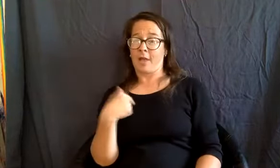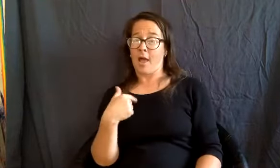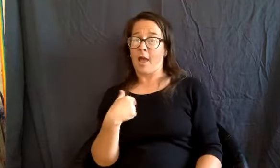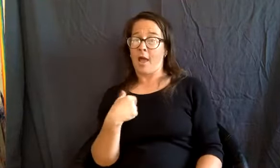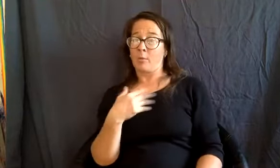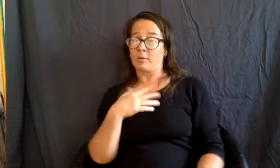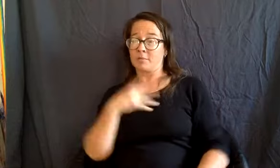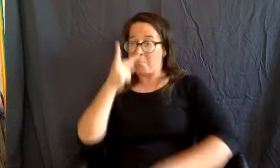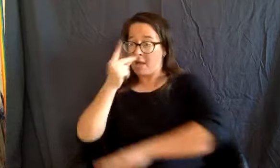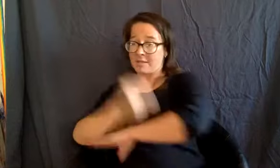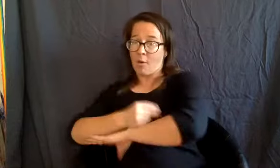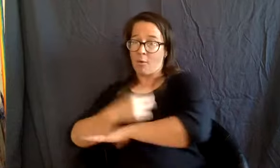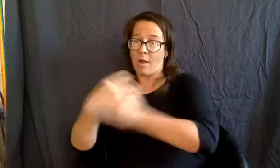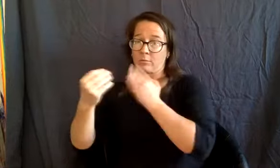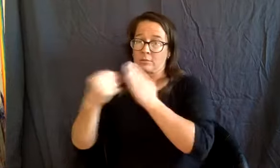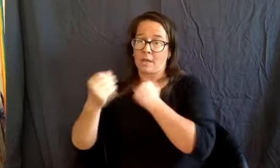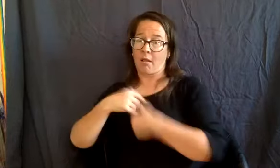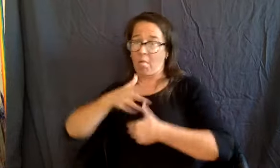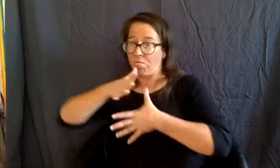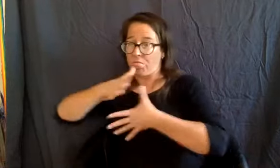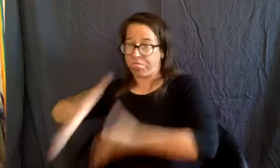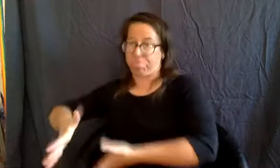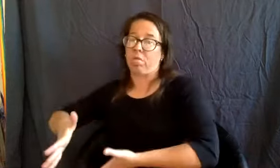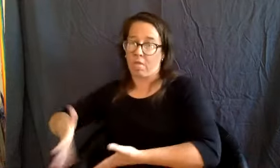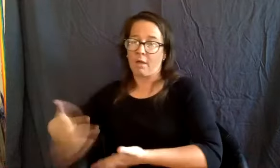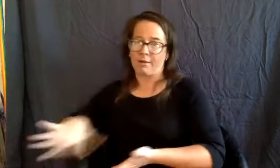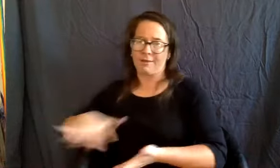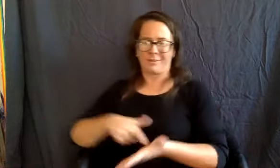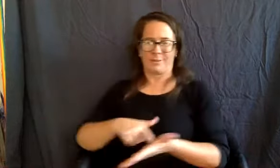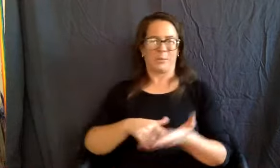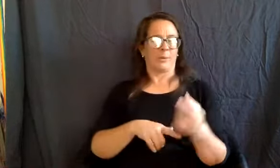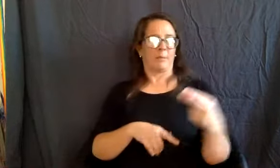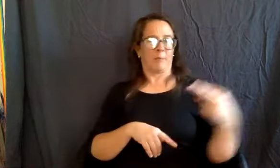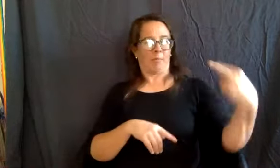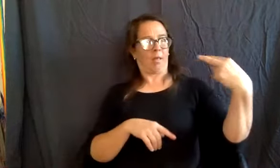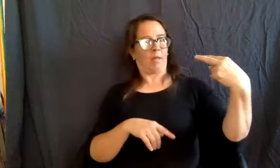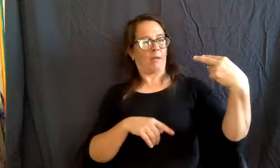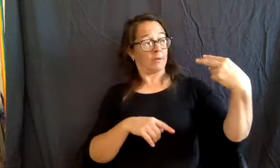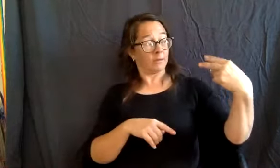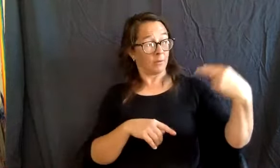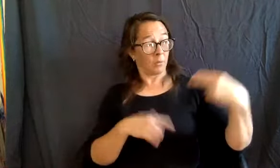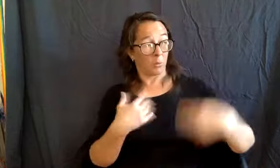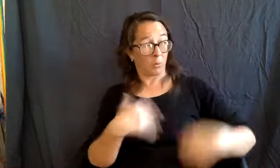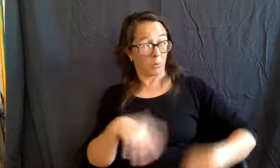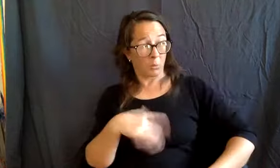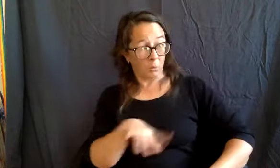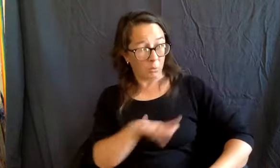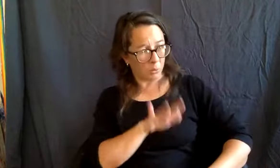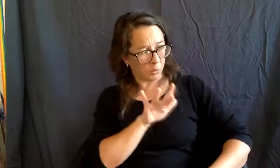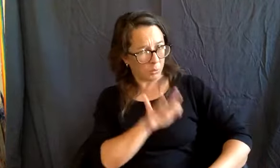LSD, for my first time. And I remember about an hour and a half later, it was kicking in and they came home, and I